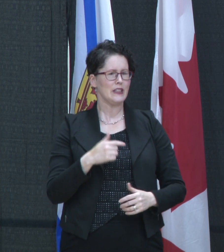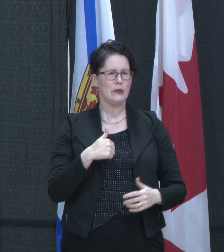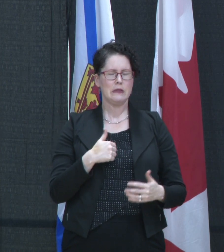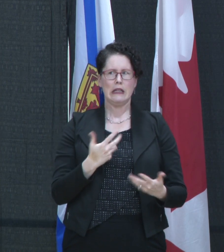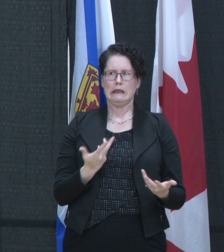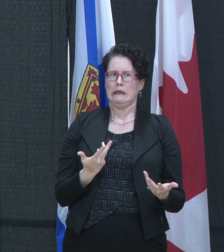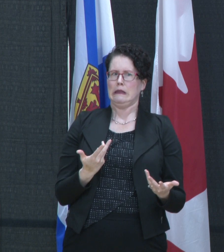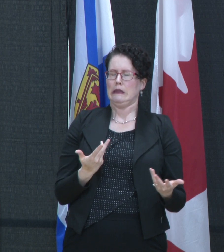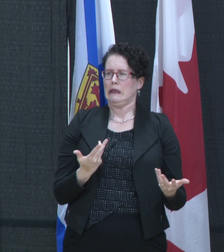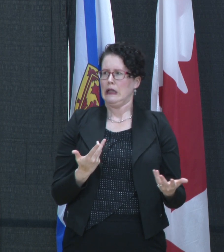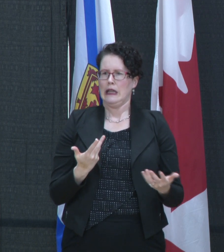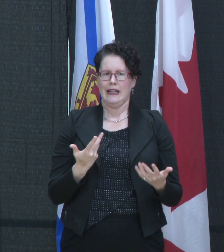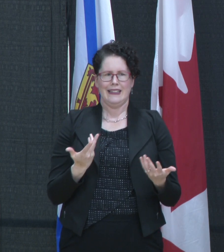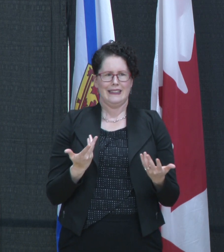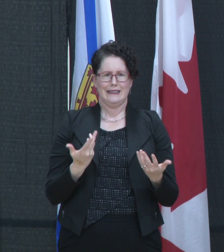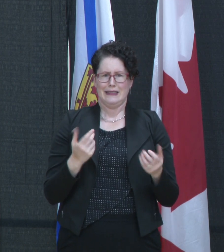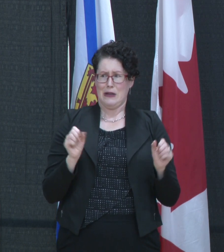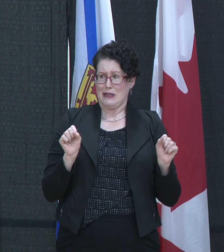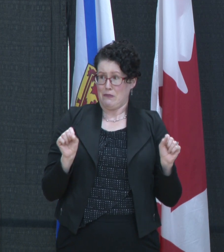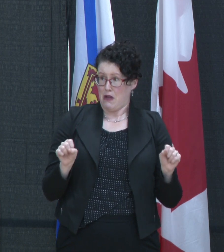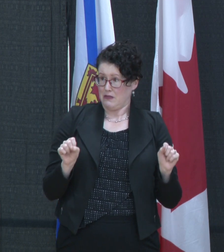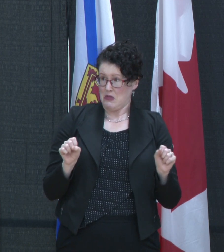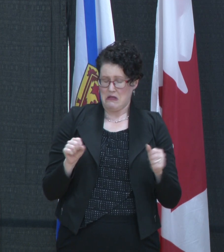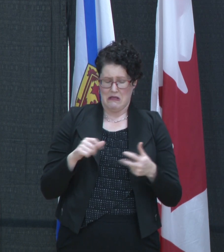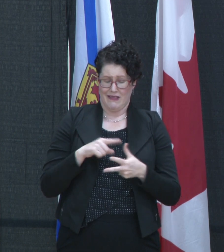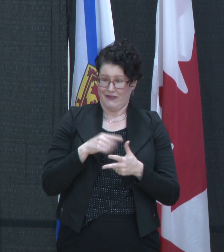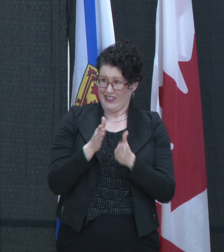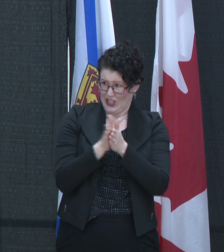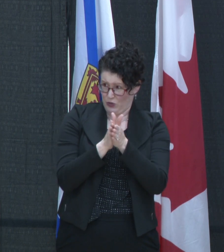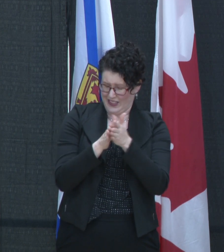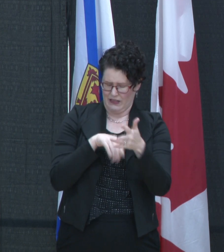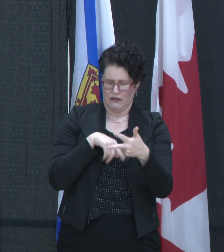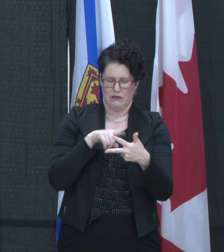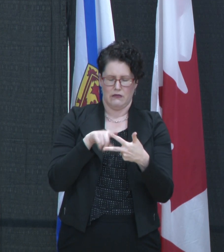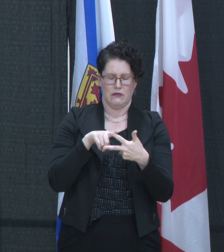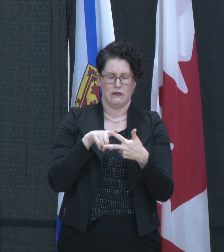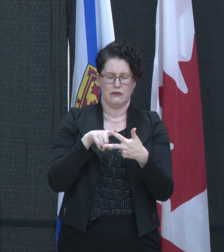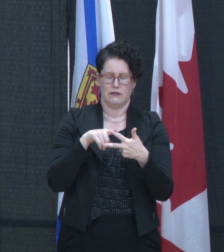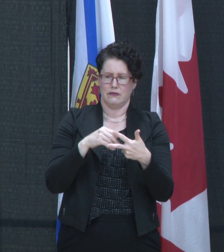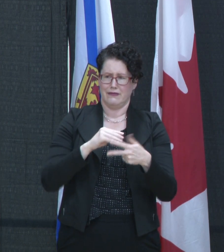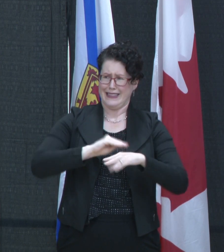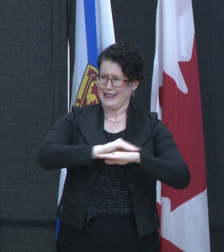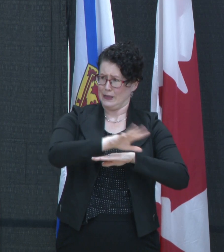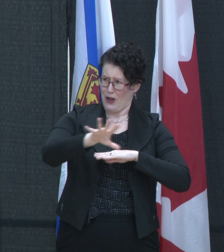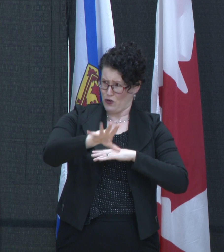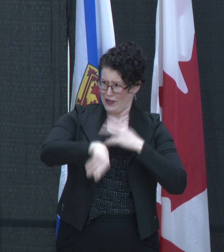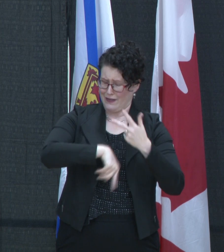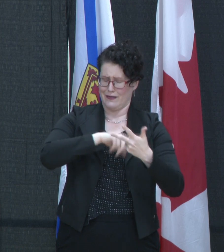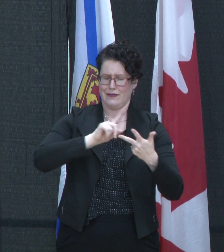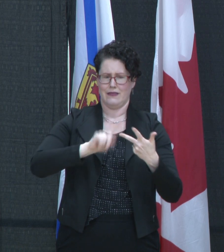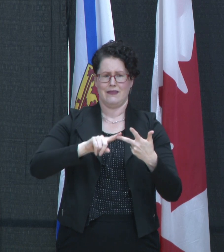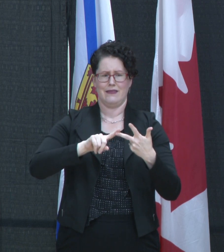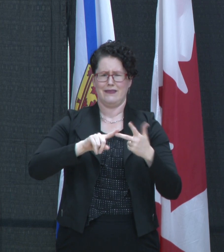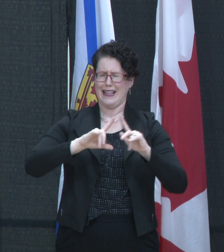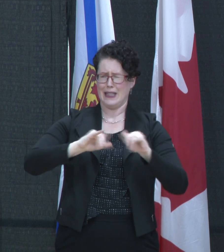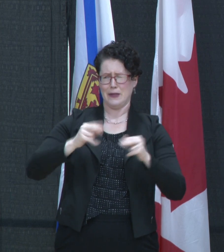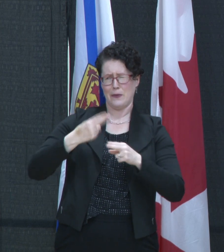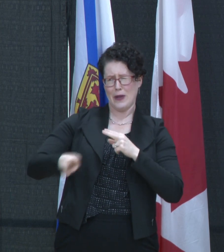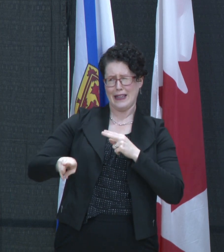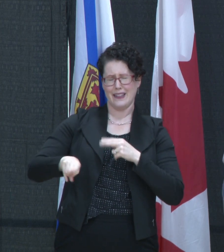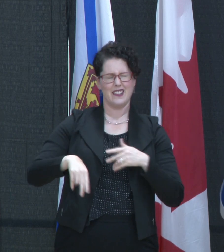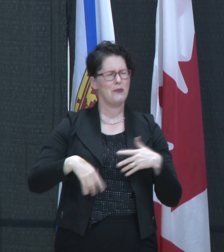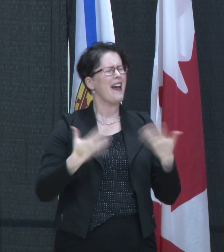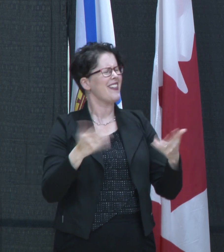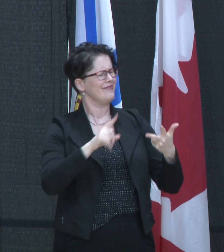So I said, Matthew, I don't know if I can be interesting, inspiring, and quick. And he